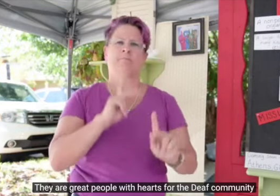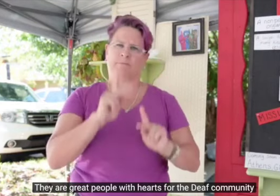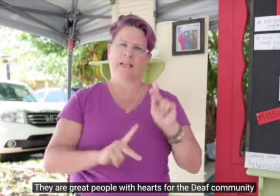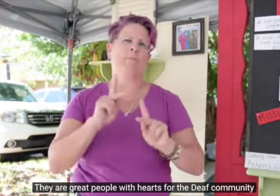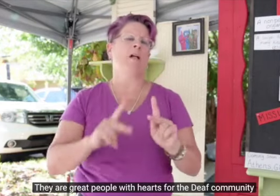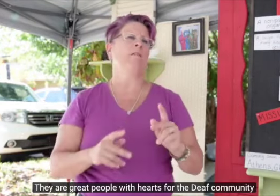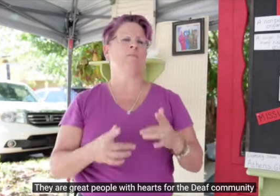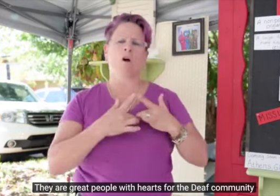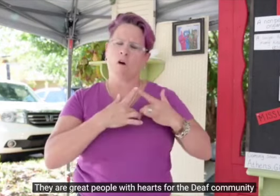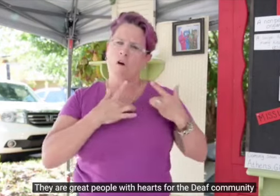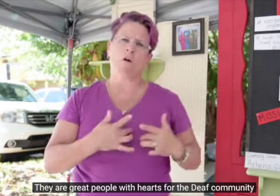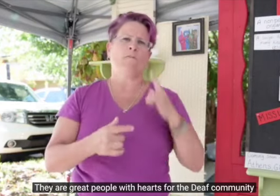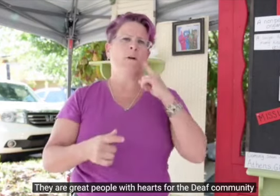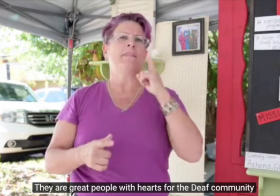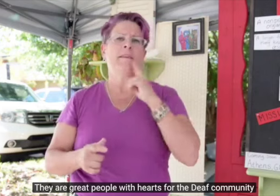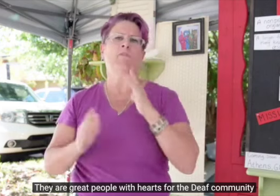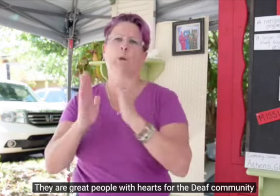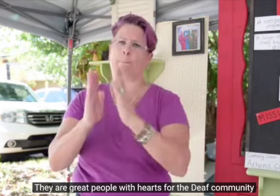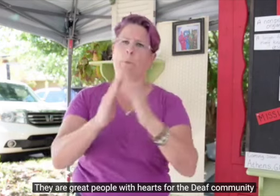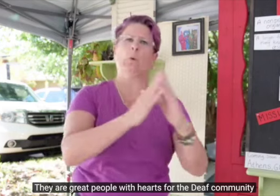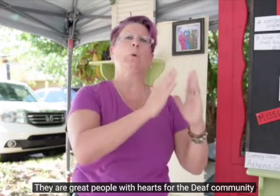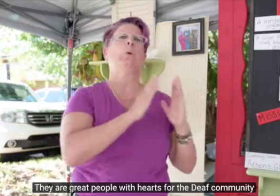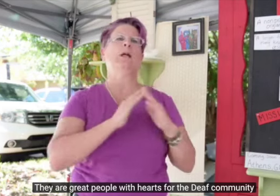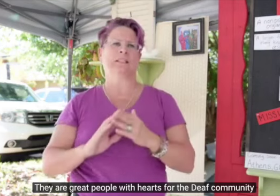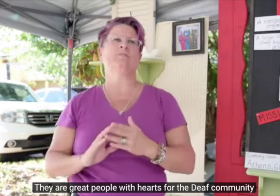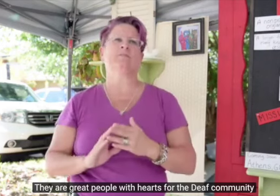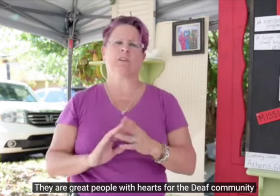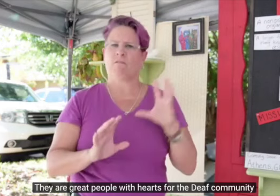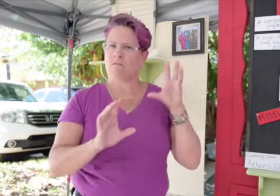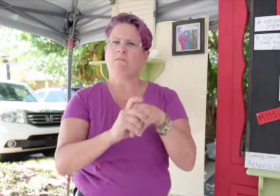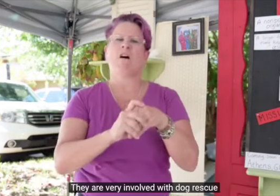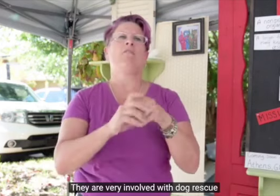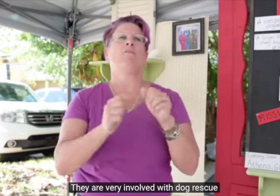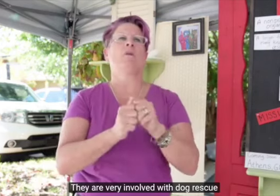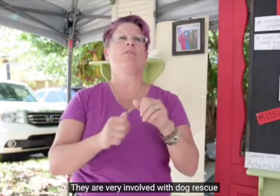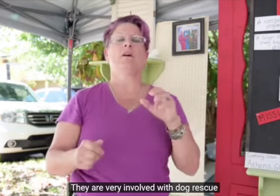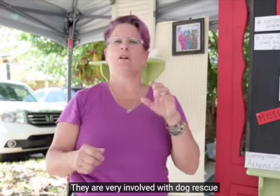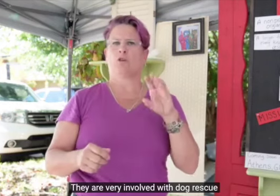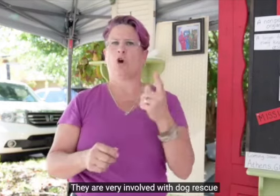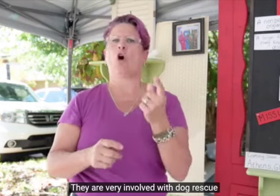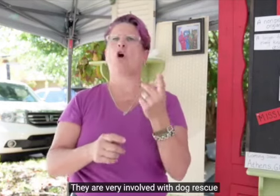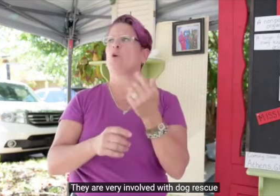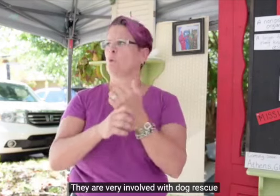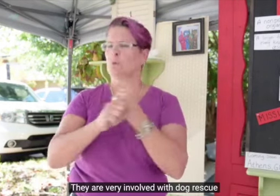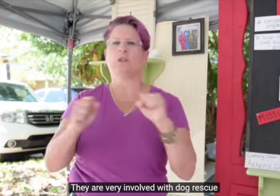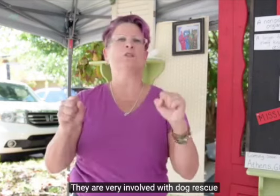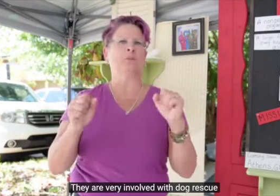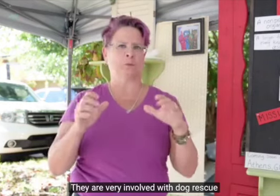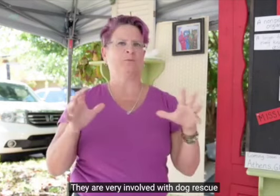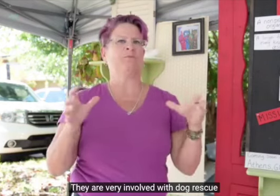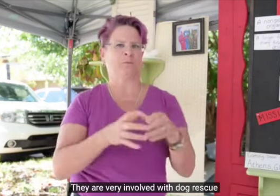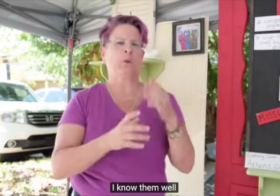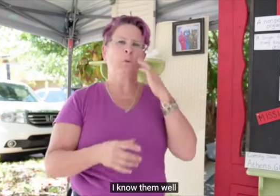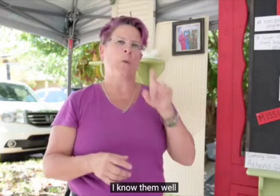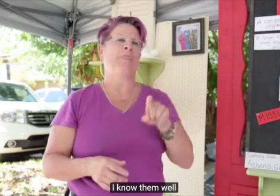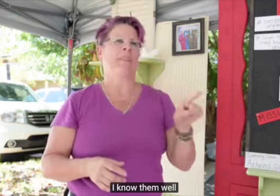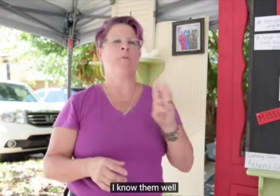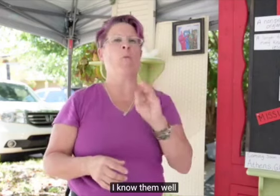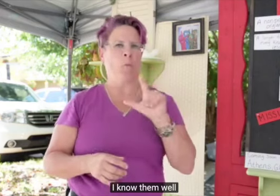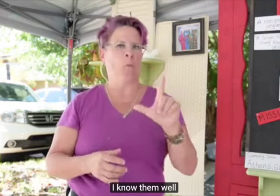They're great people with hearts for the deaf community. They're very involved with dog rescue. I know them